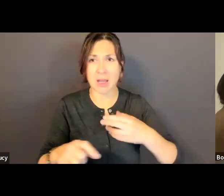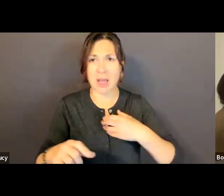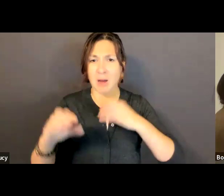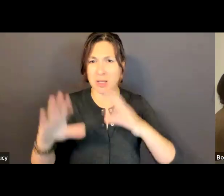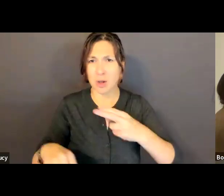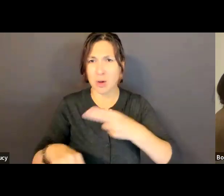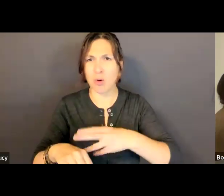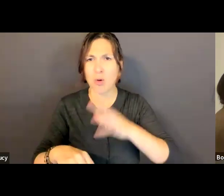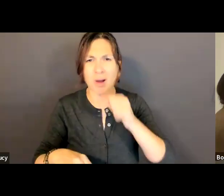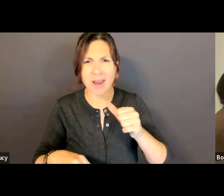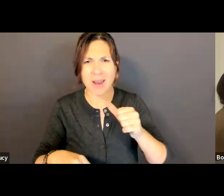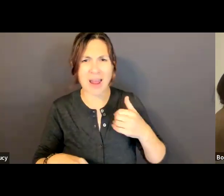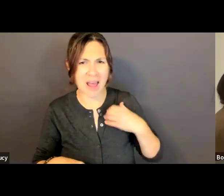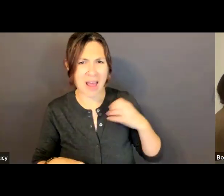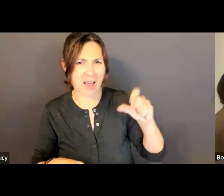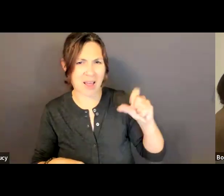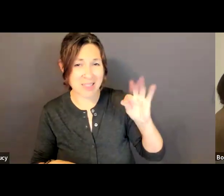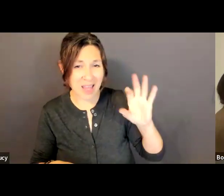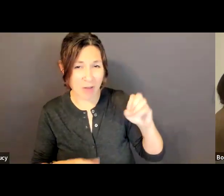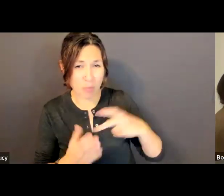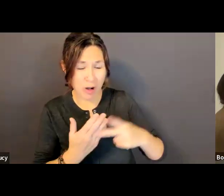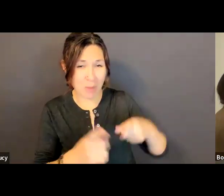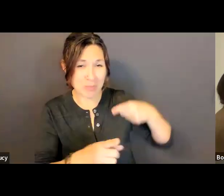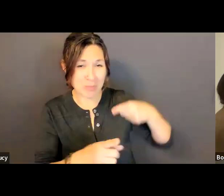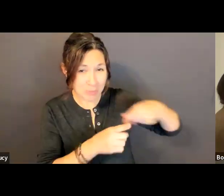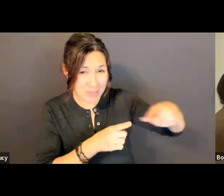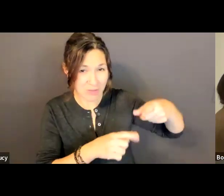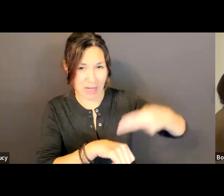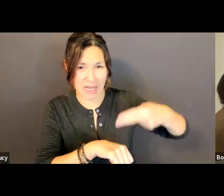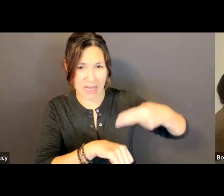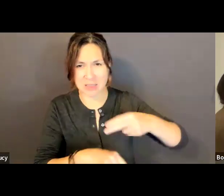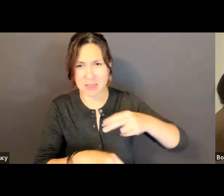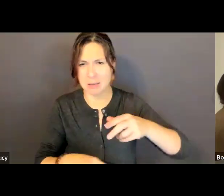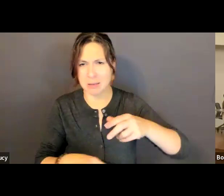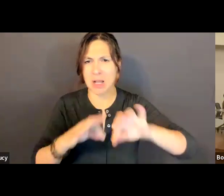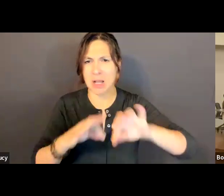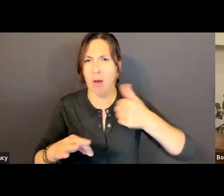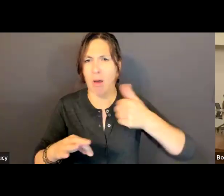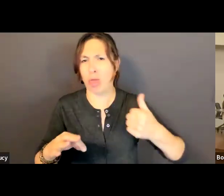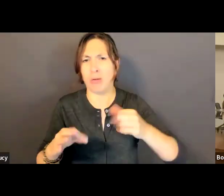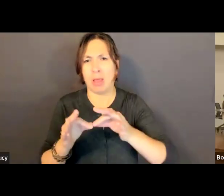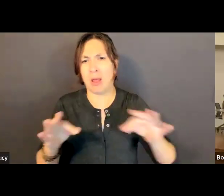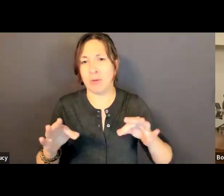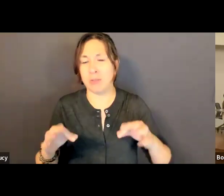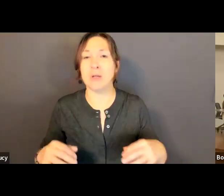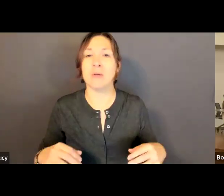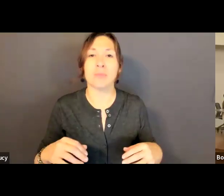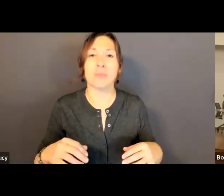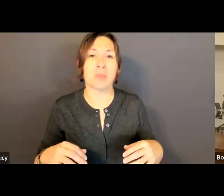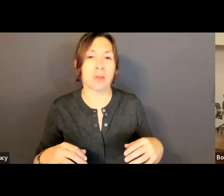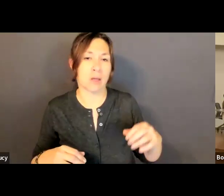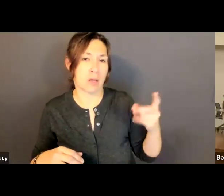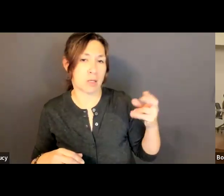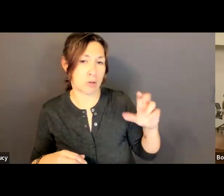slide program in Haitian Creole? We're happy to work more closely with the Orenburger community to look